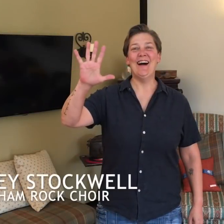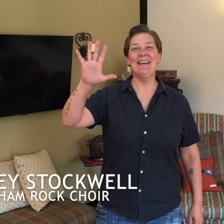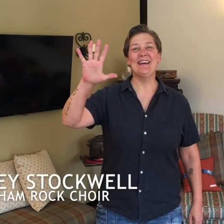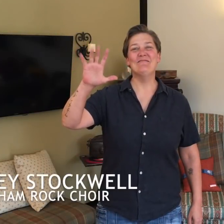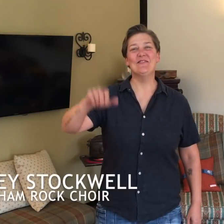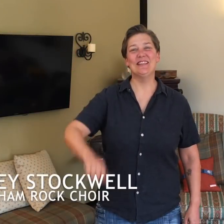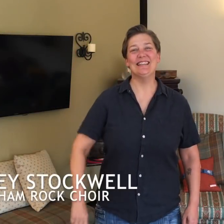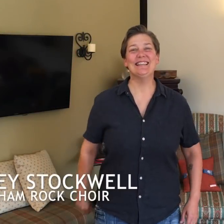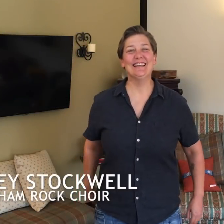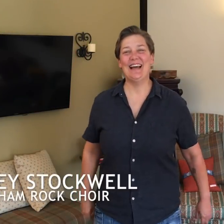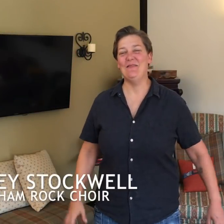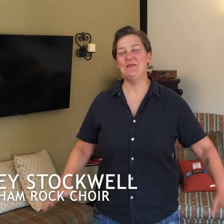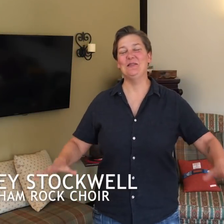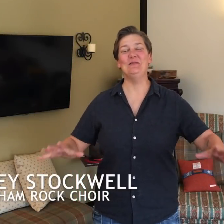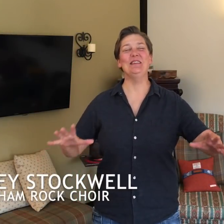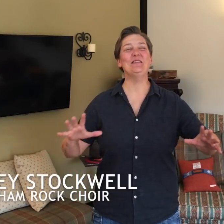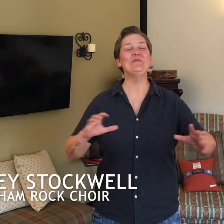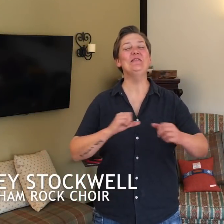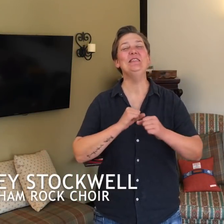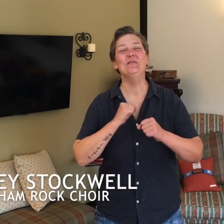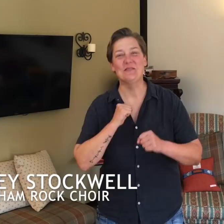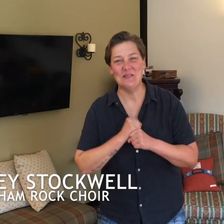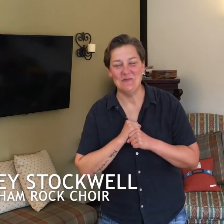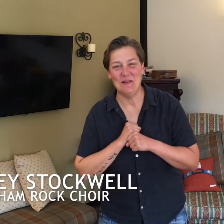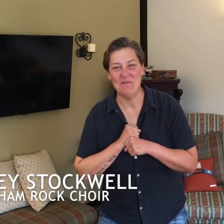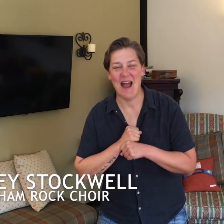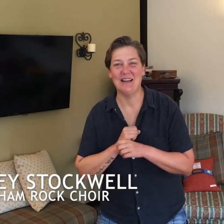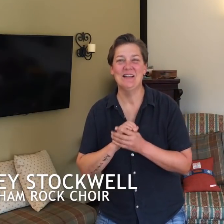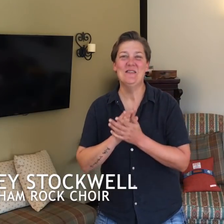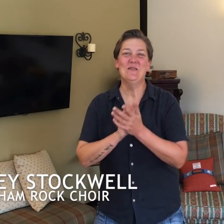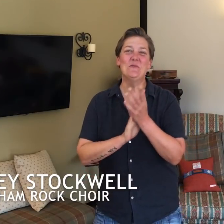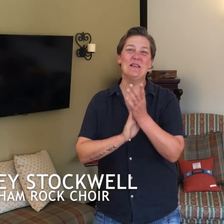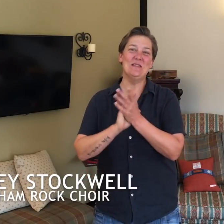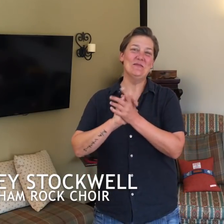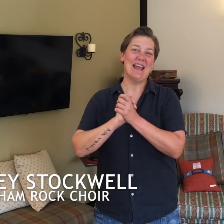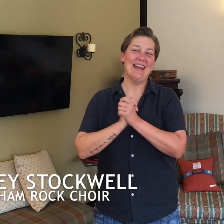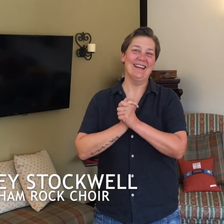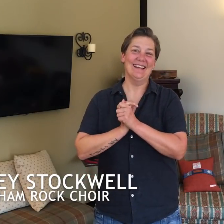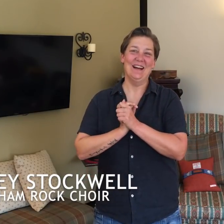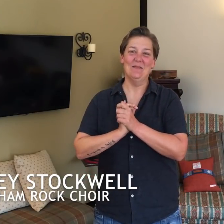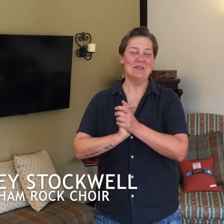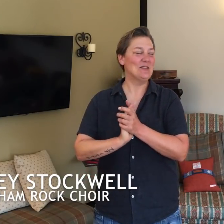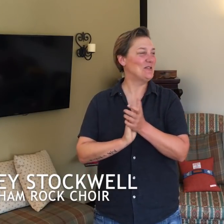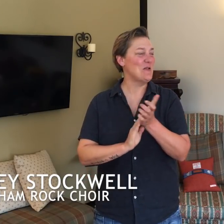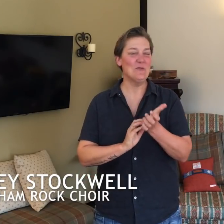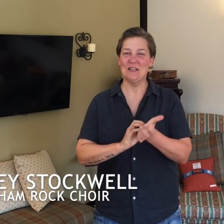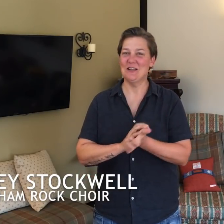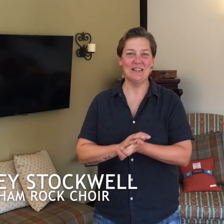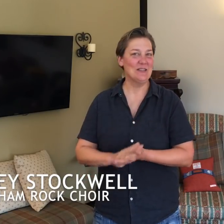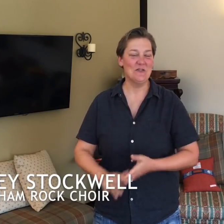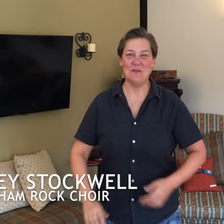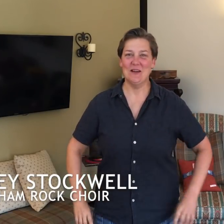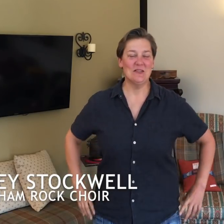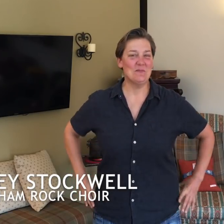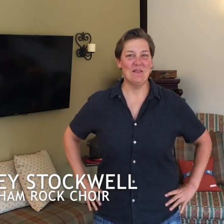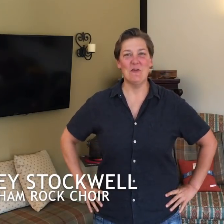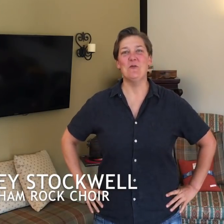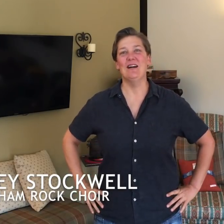Hi there, Rockies. Absolutely thrilled to be back with you again. Super excited to have been asked by Rock Choir to